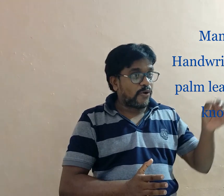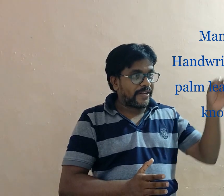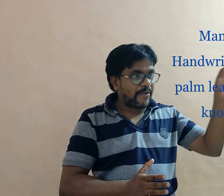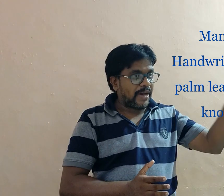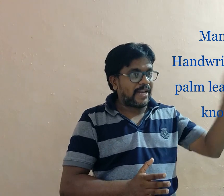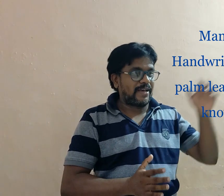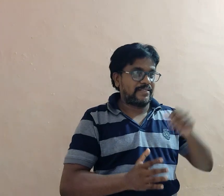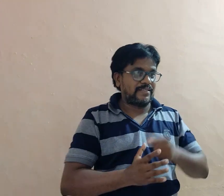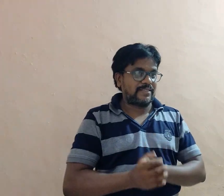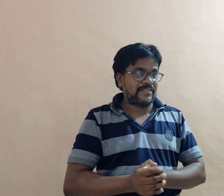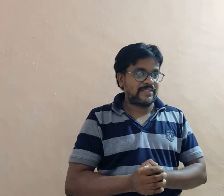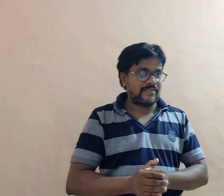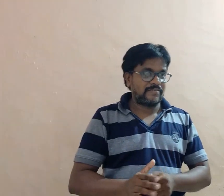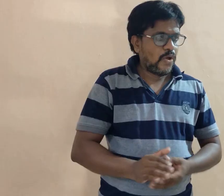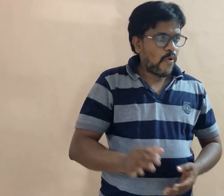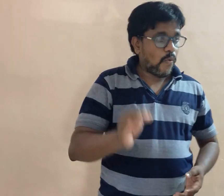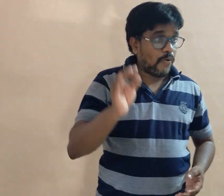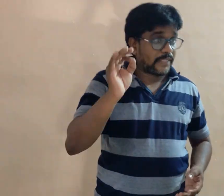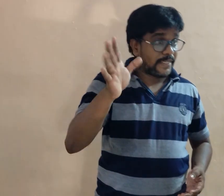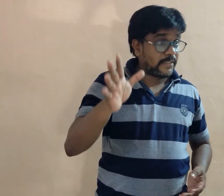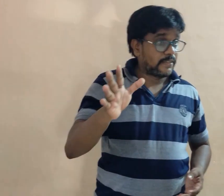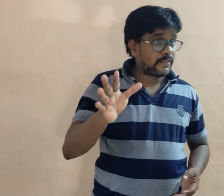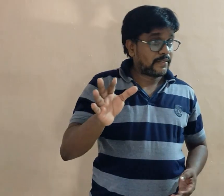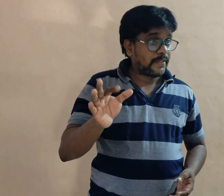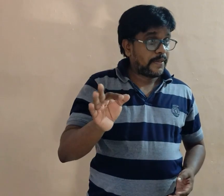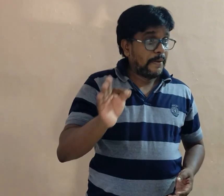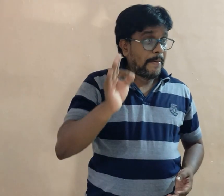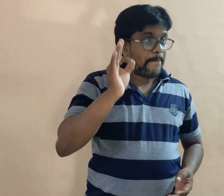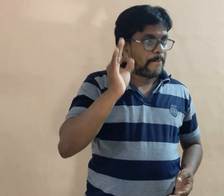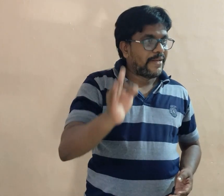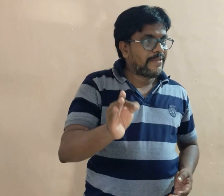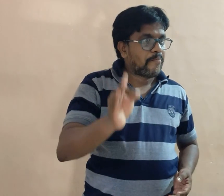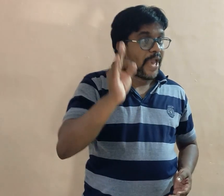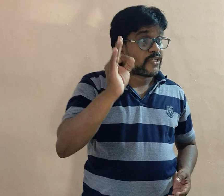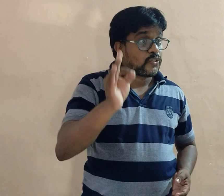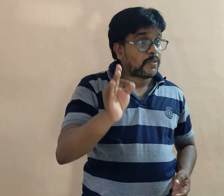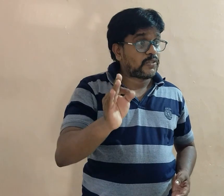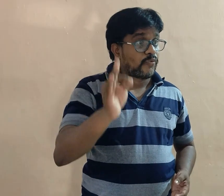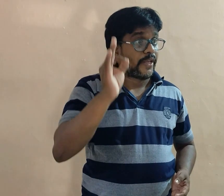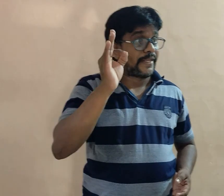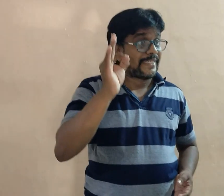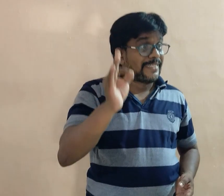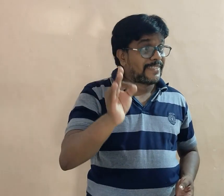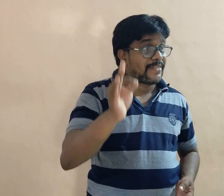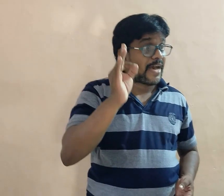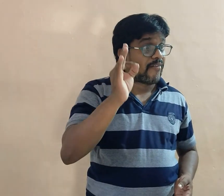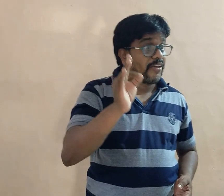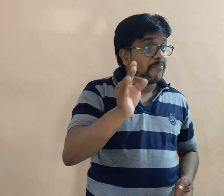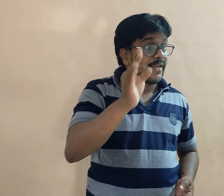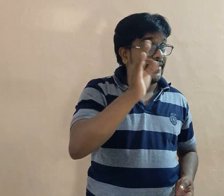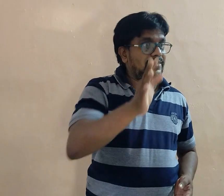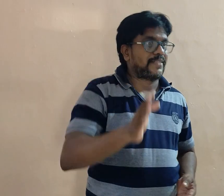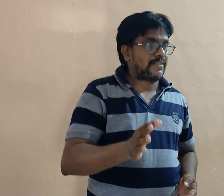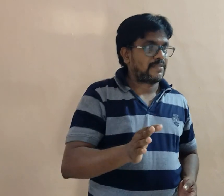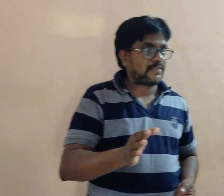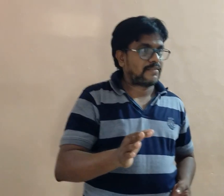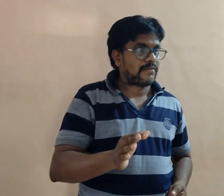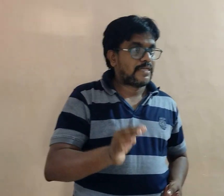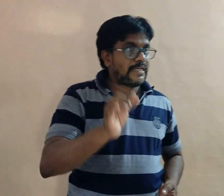in Himalayas. Over the years, many manuscripts were eaten away by insects.